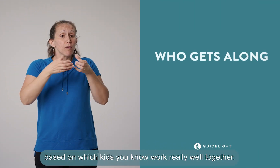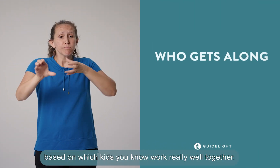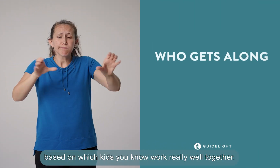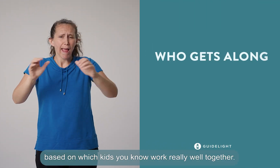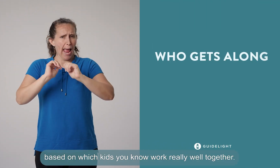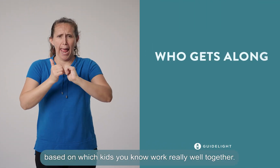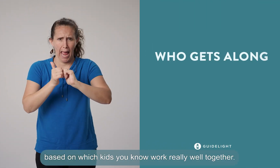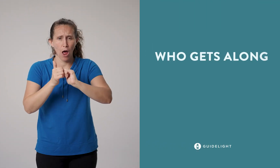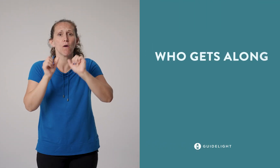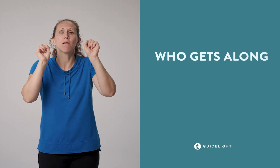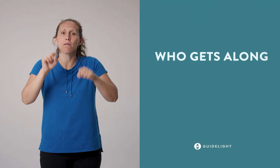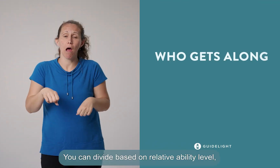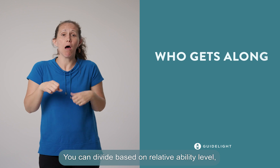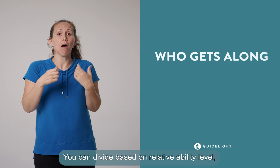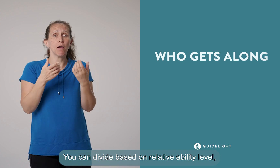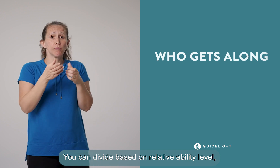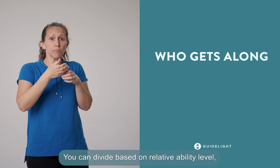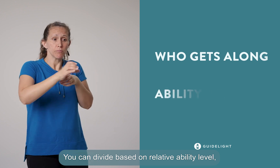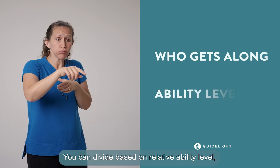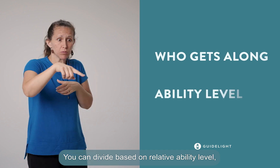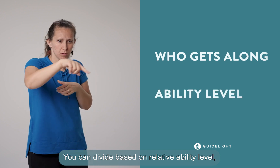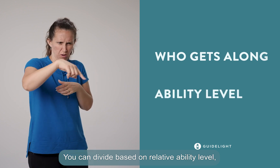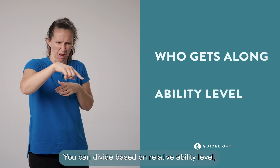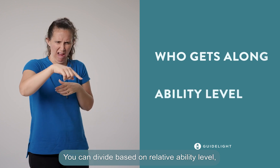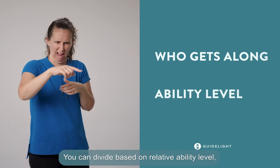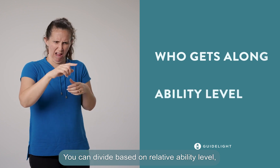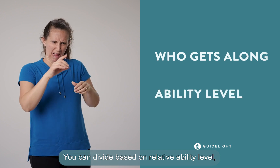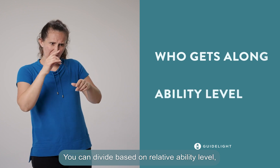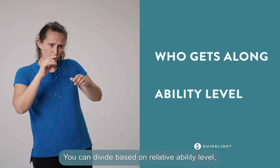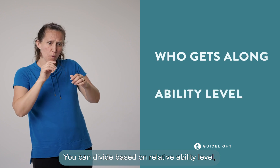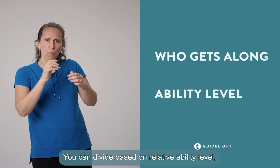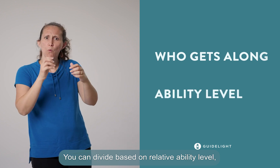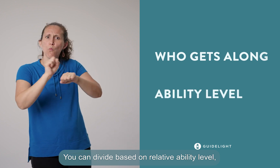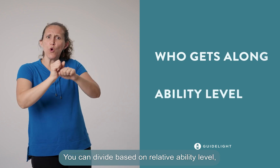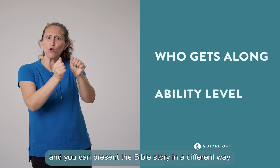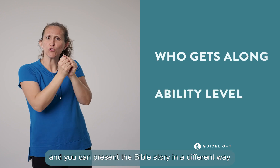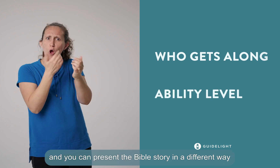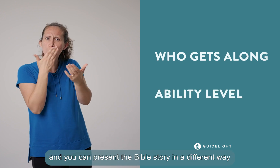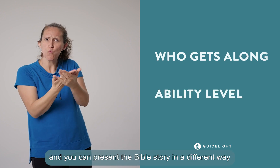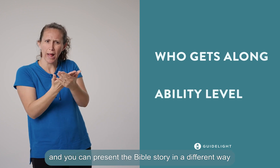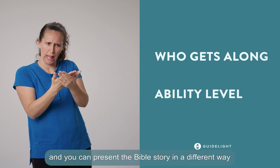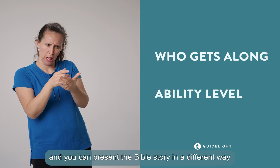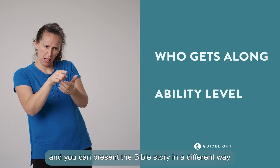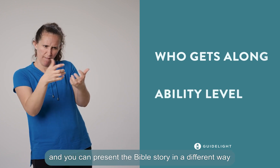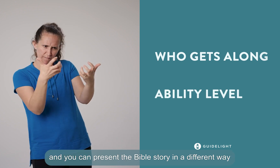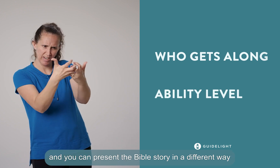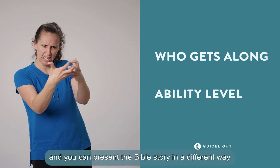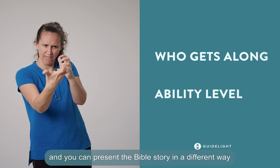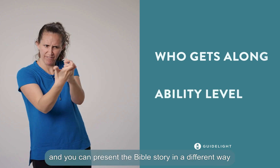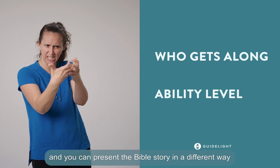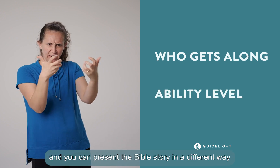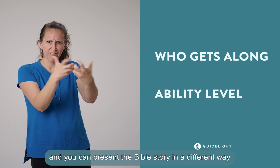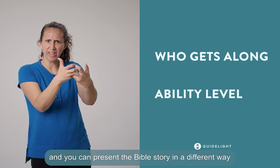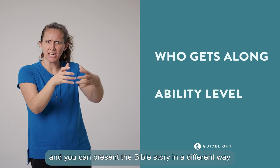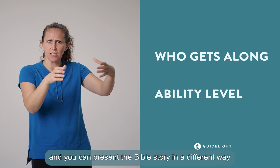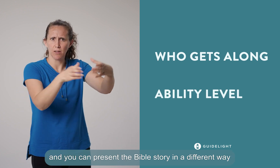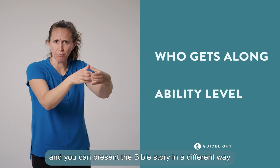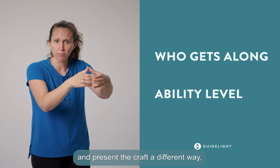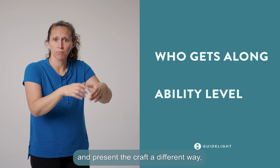well together. You can divide based on relative ability level. And you can present the Bible story in a different way and